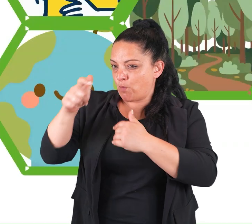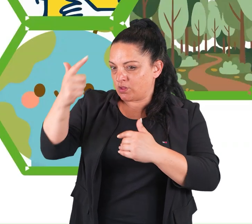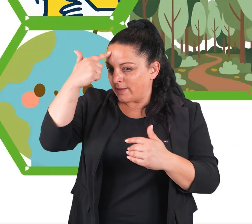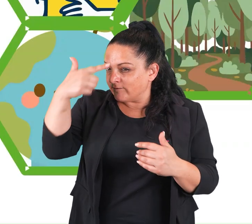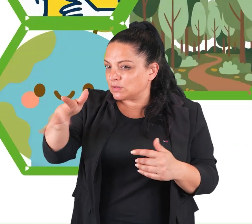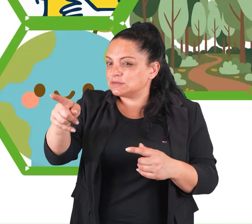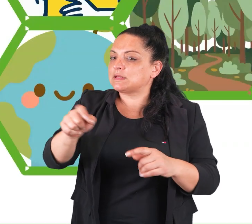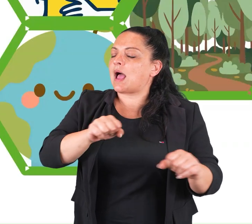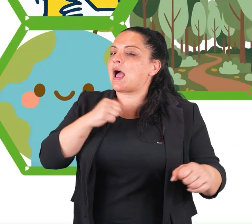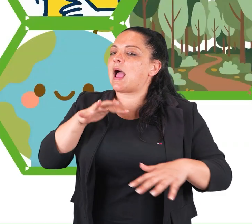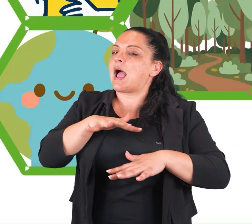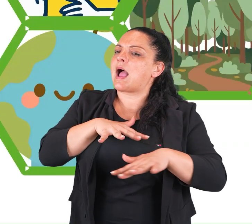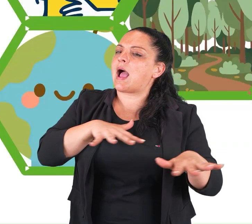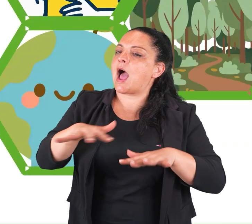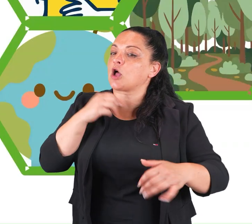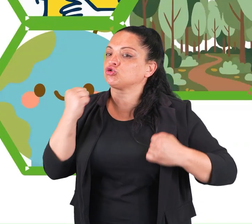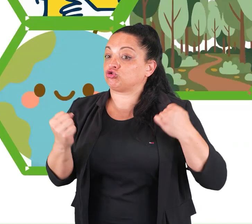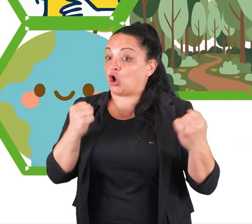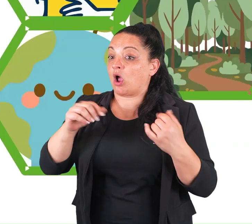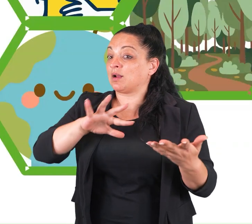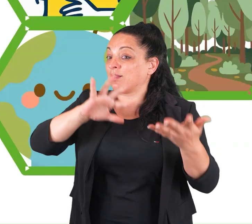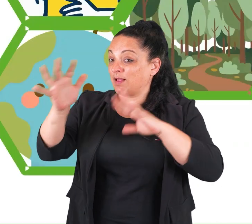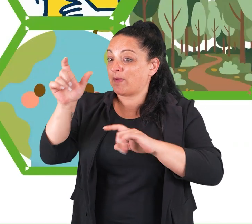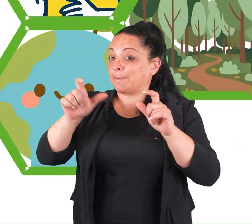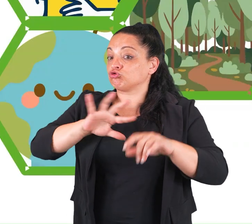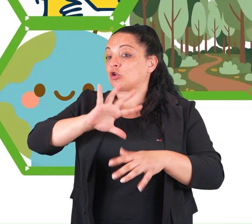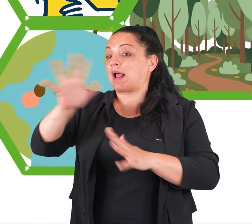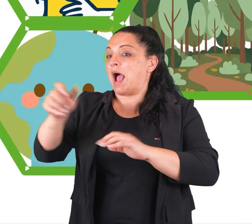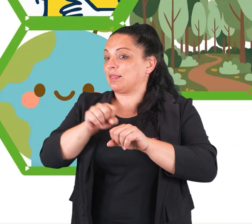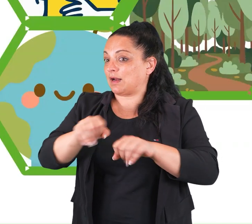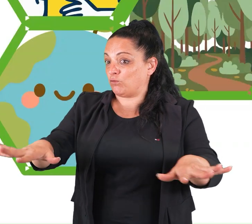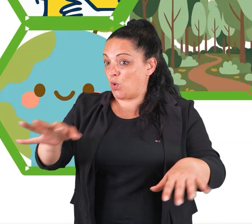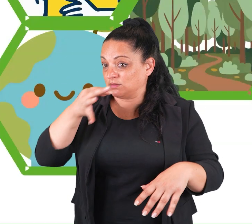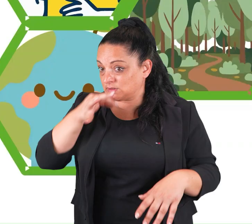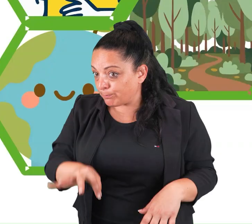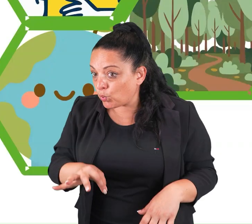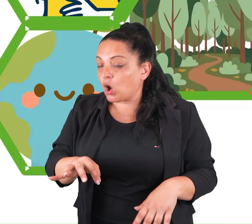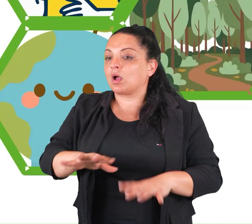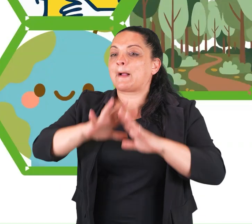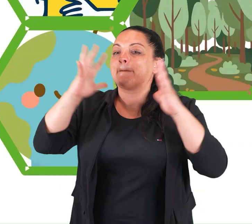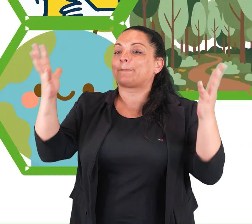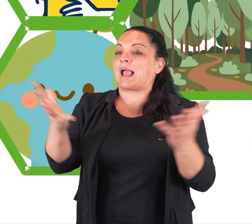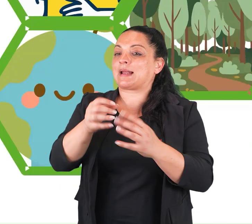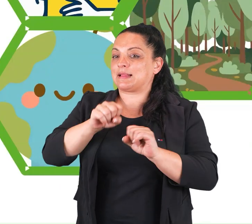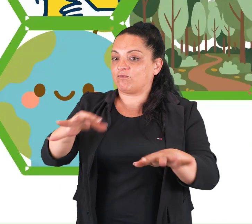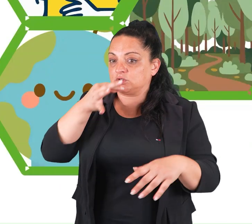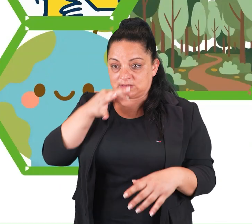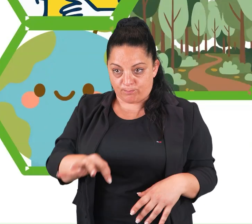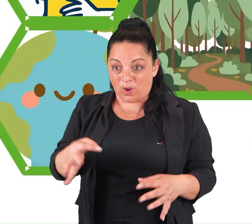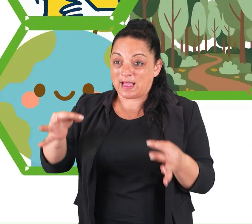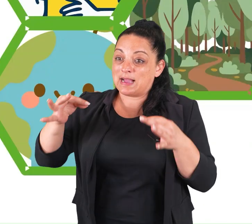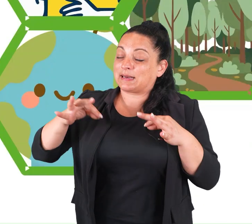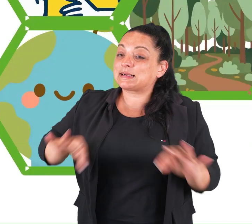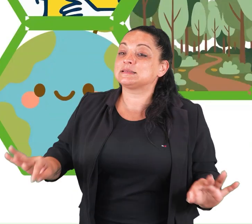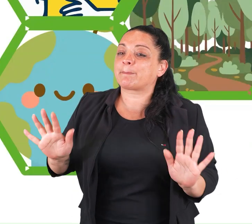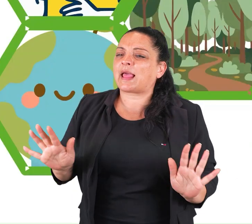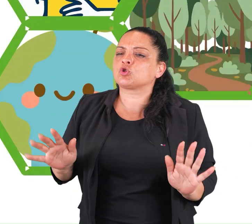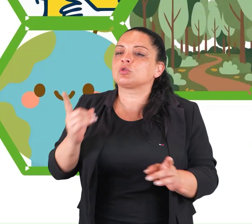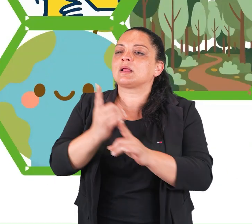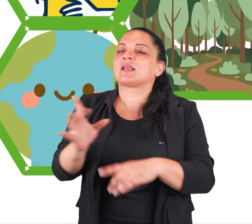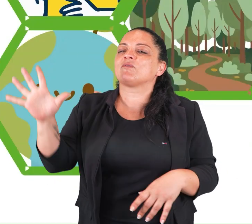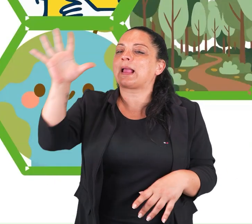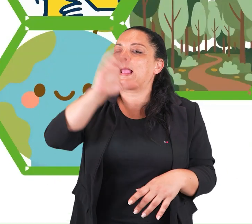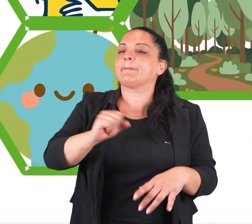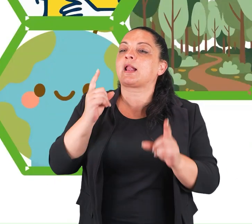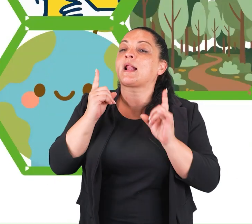firstly, knowing that your actions affect others and the planet as well. Respect,